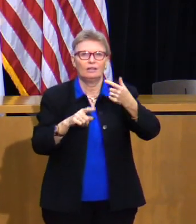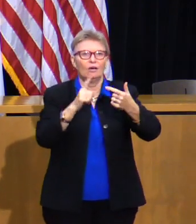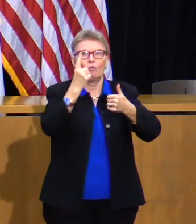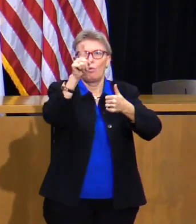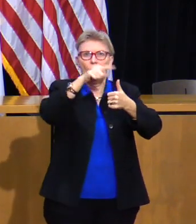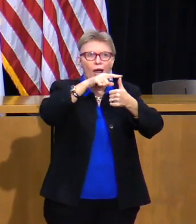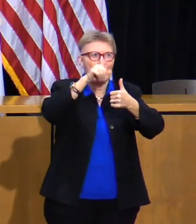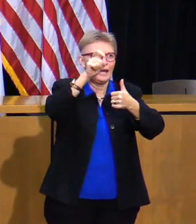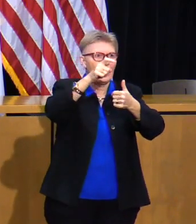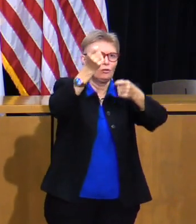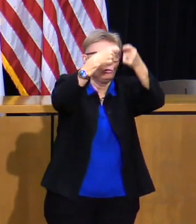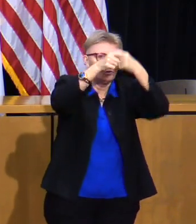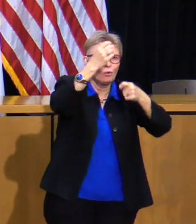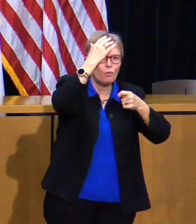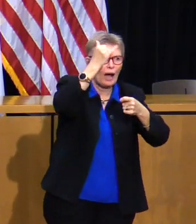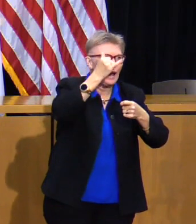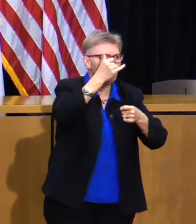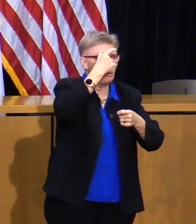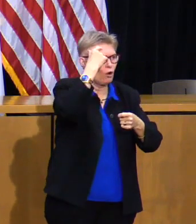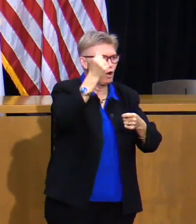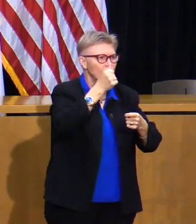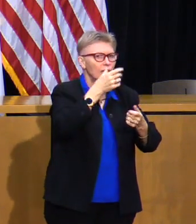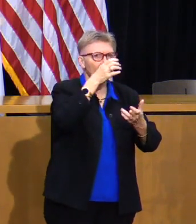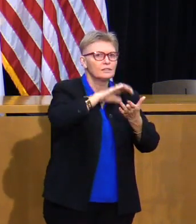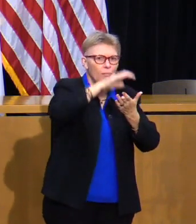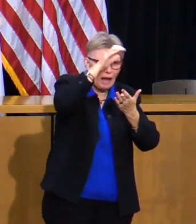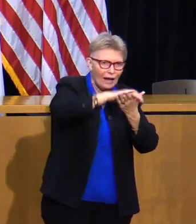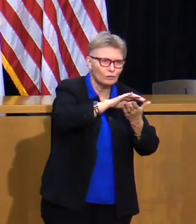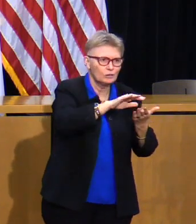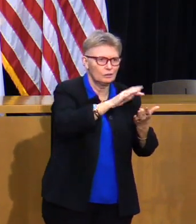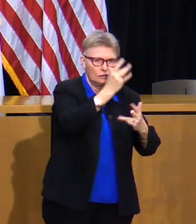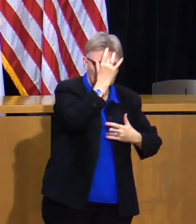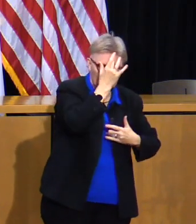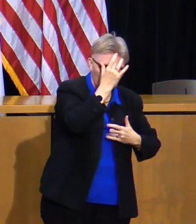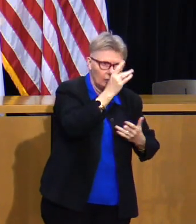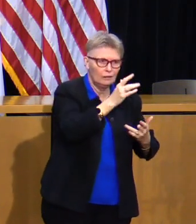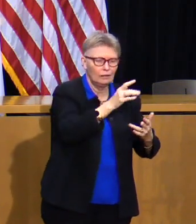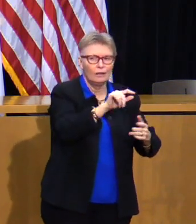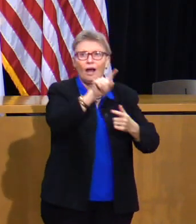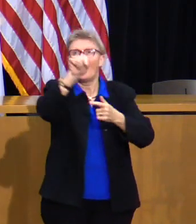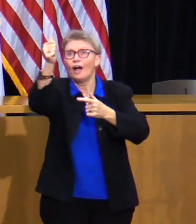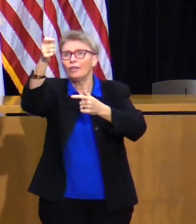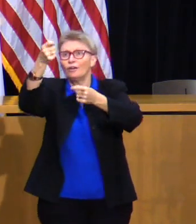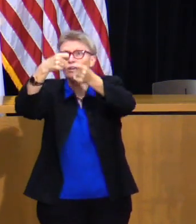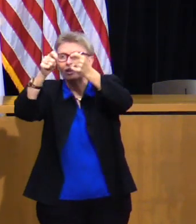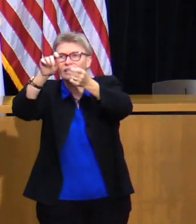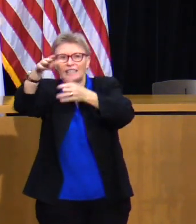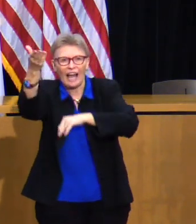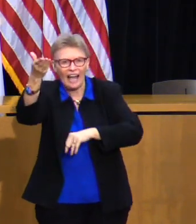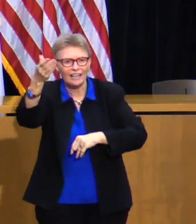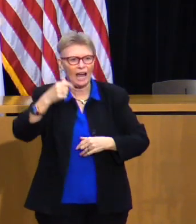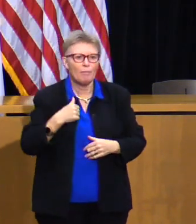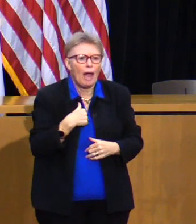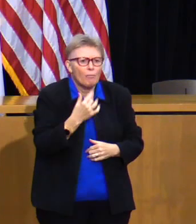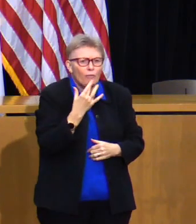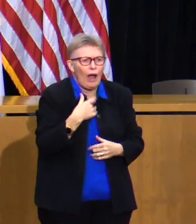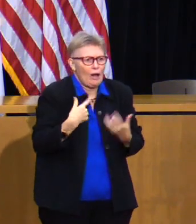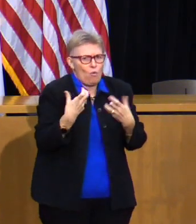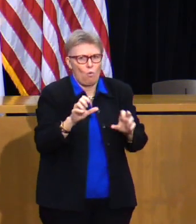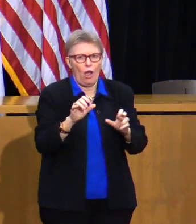and somebody else died. And honestly, I would have preferred not to have that